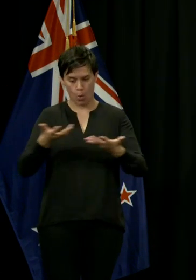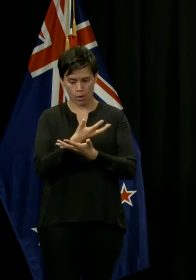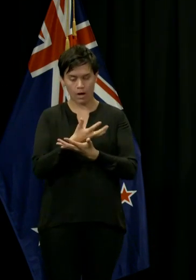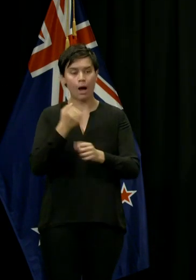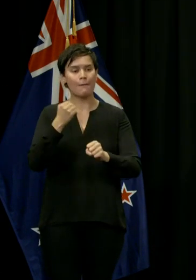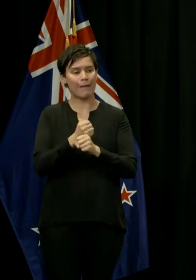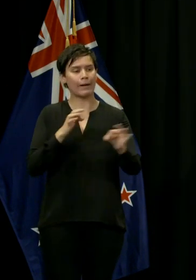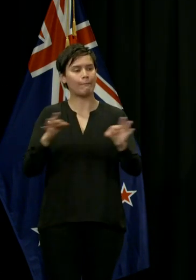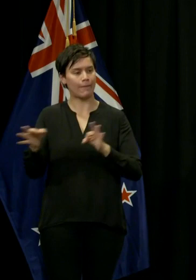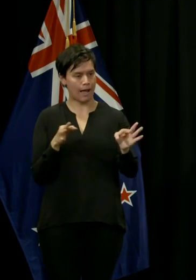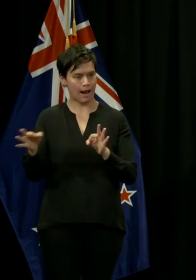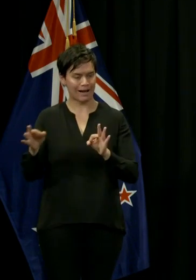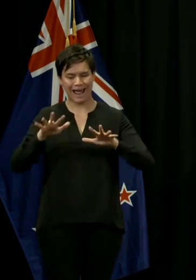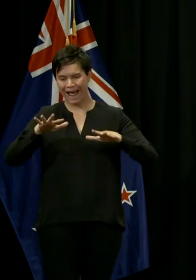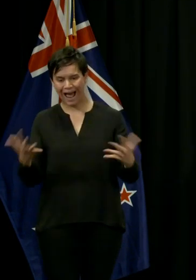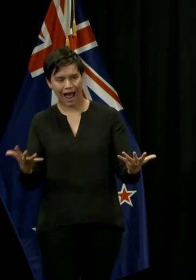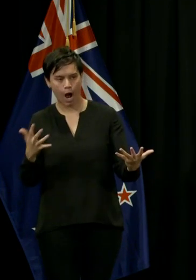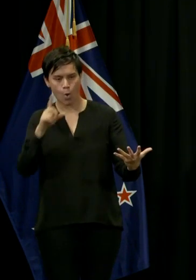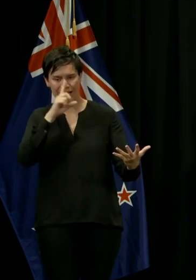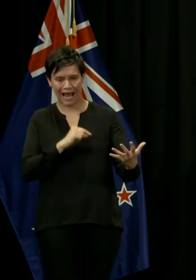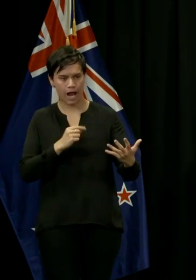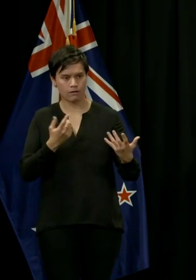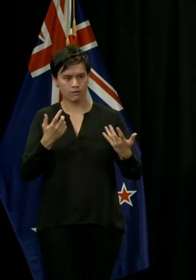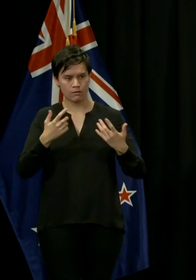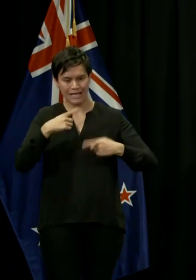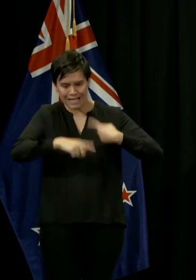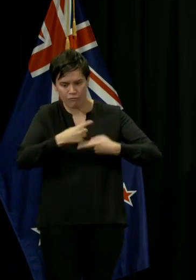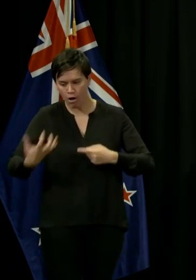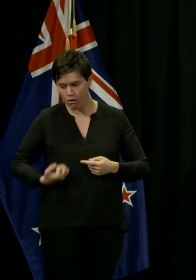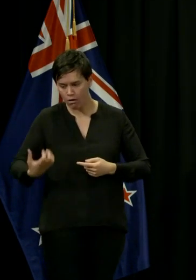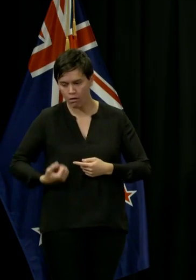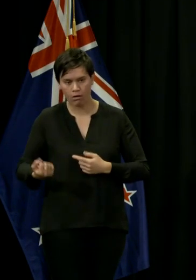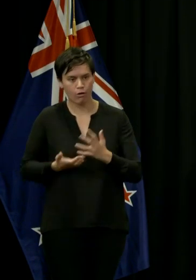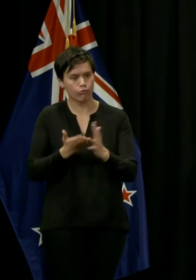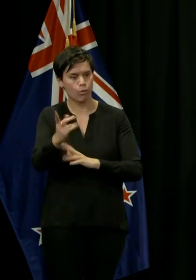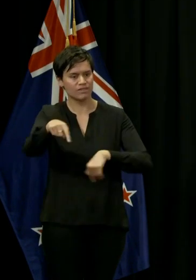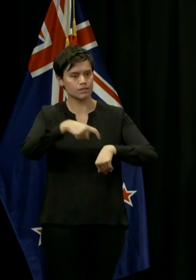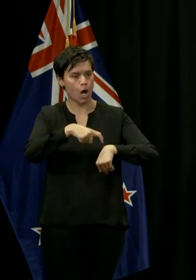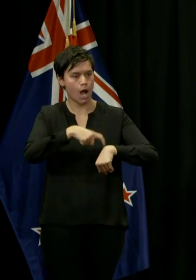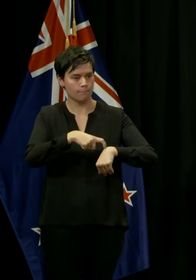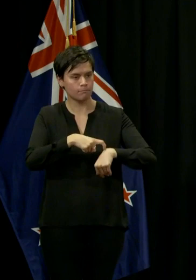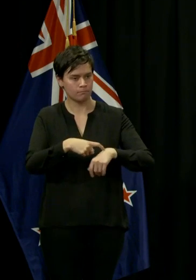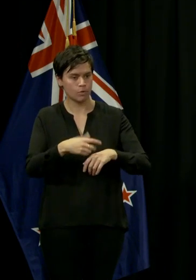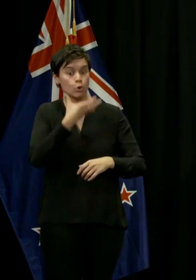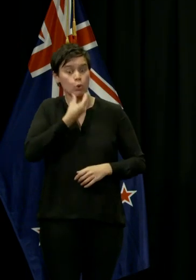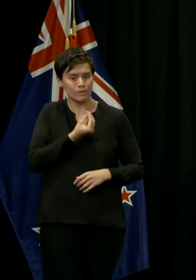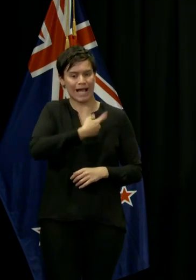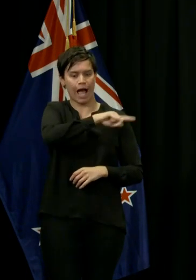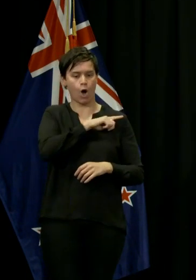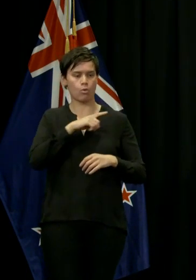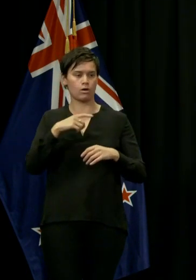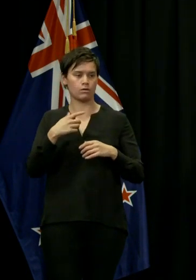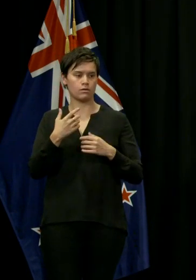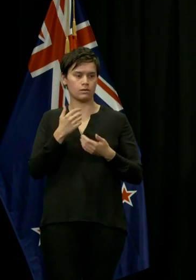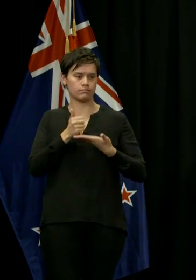they can get through this with the support that we're offering. One final point I think that's worth making is that in making this decision now, of course,